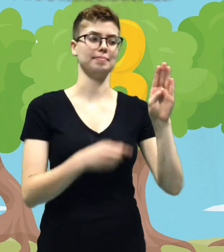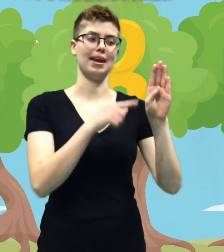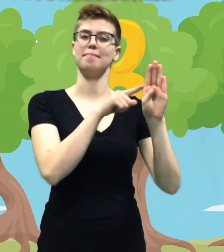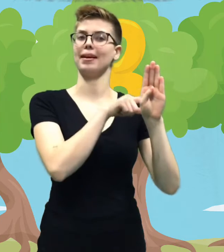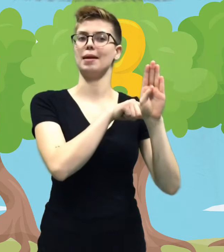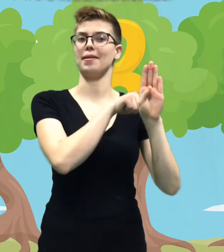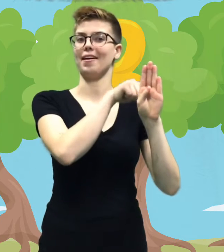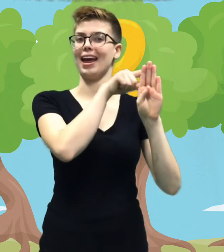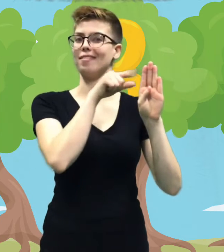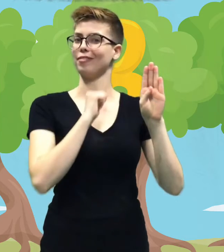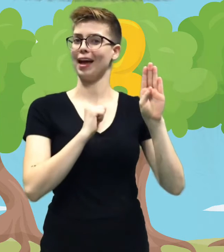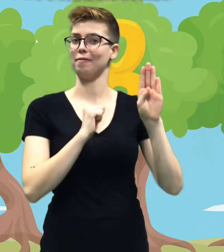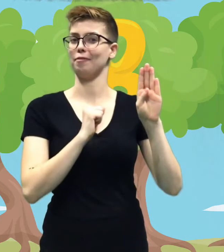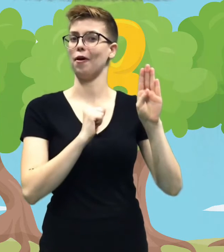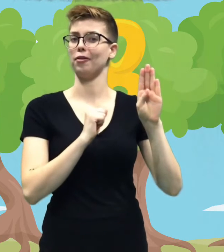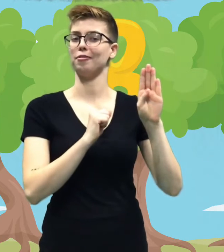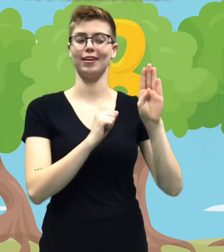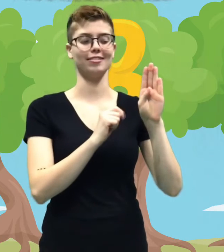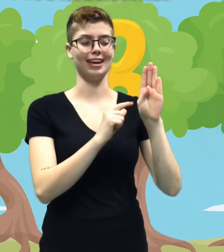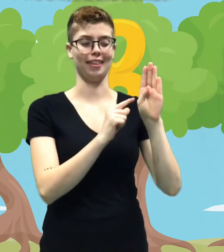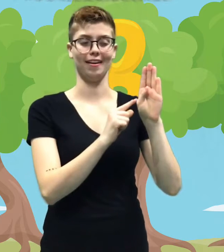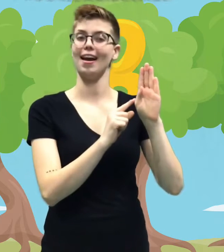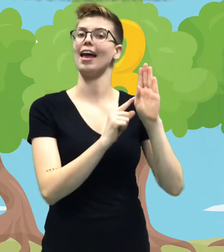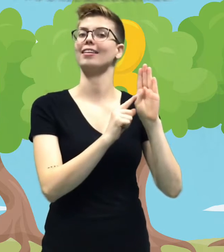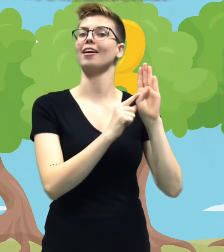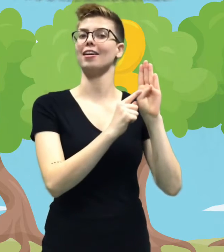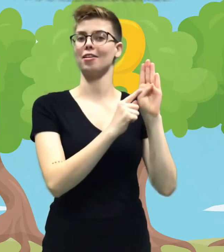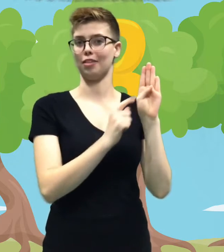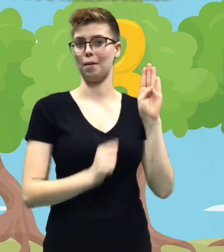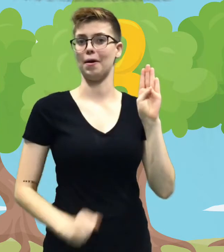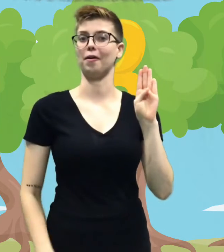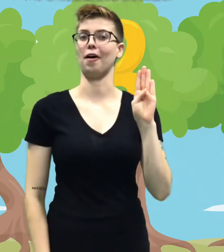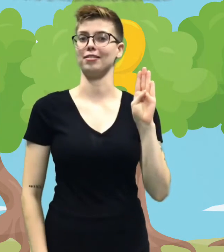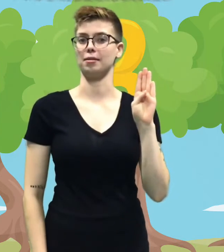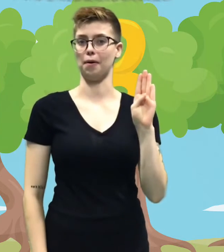made by keeping your hand flat with all your fingers together and tucking your thumb across the palm.